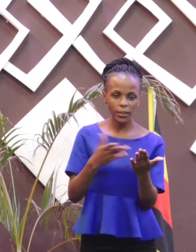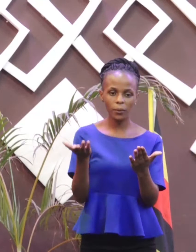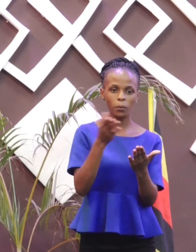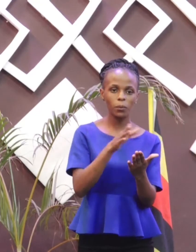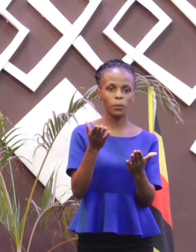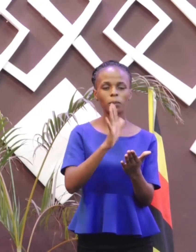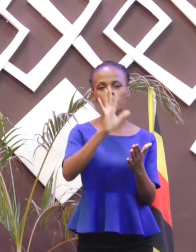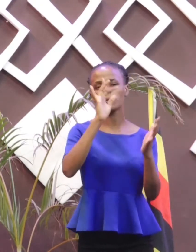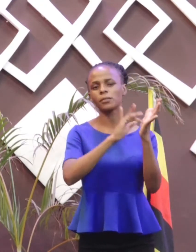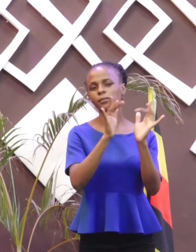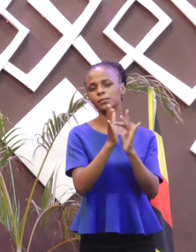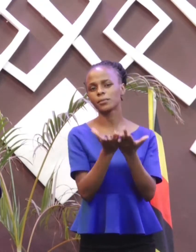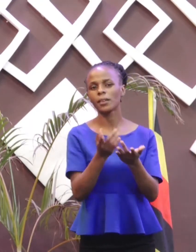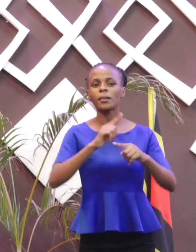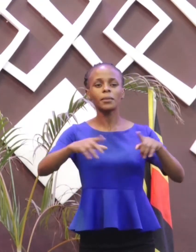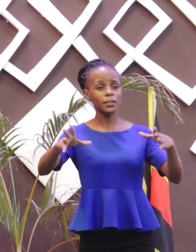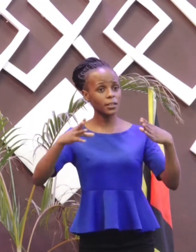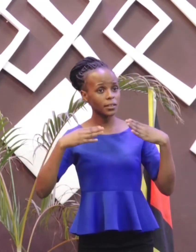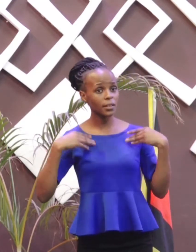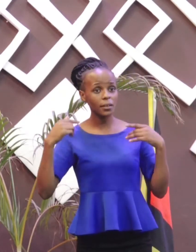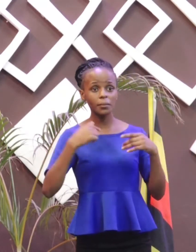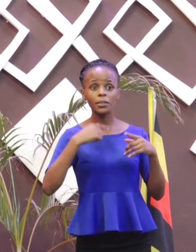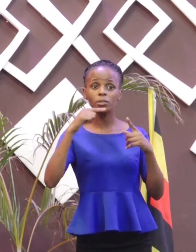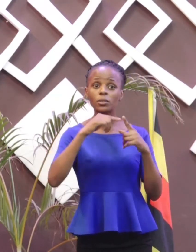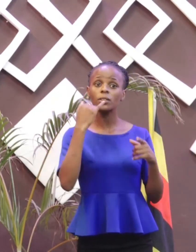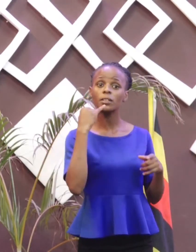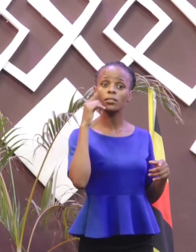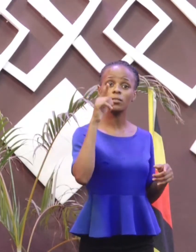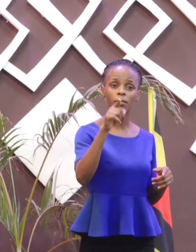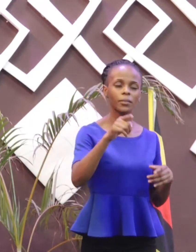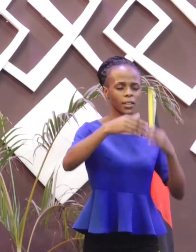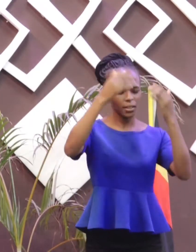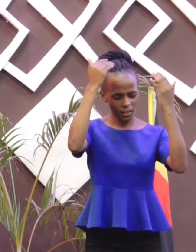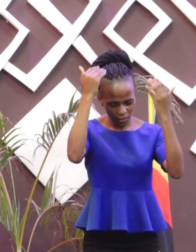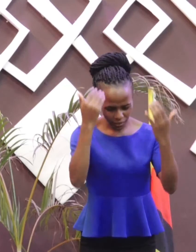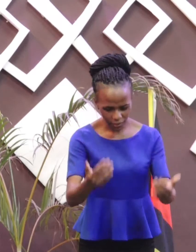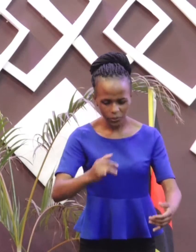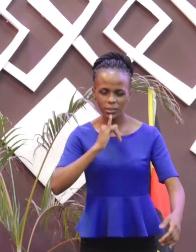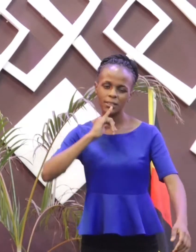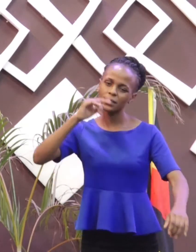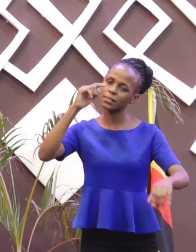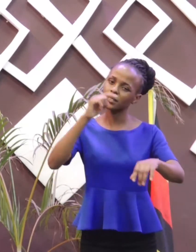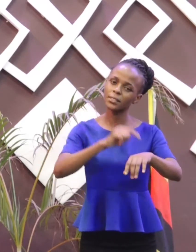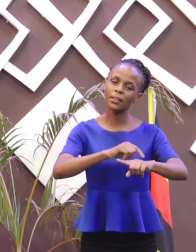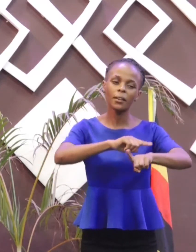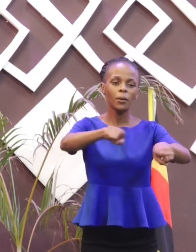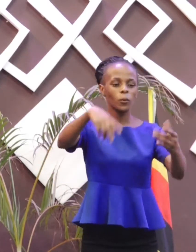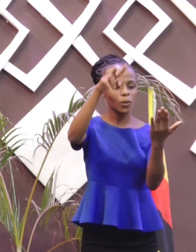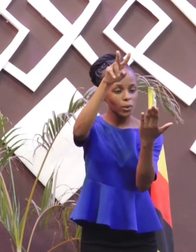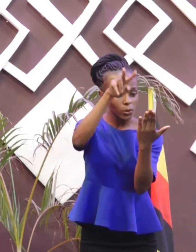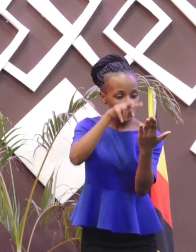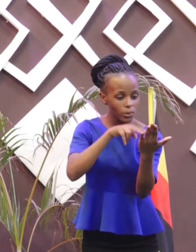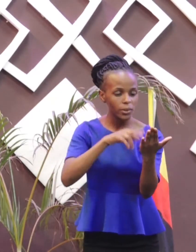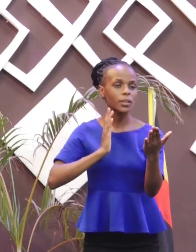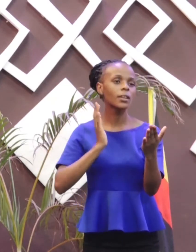Bible yogisomye. But allow me say to you, it is high time we read it more than we have ever read it